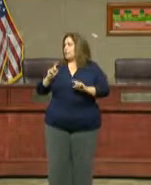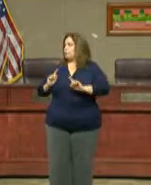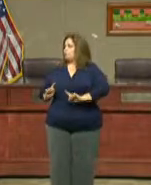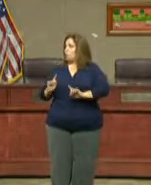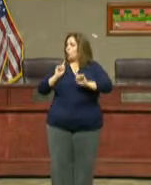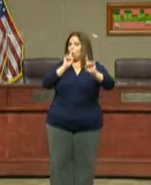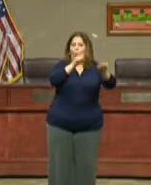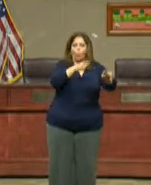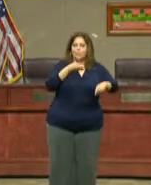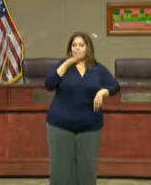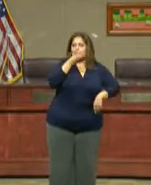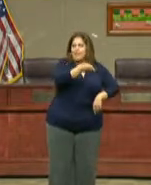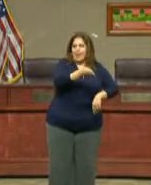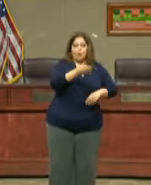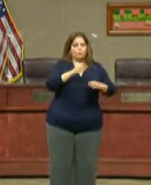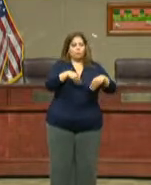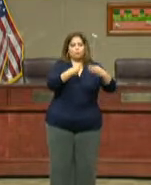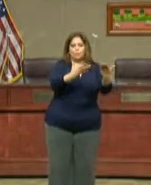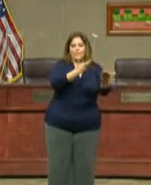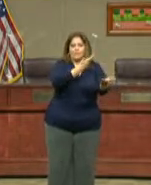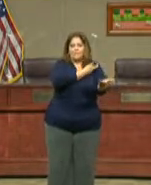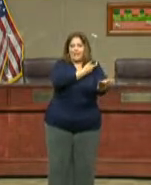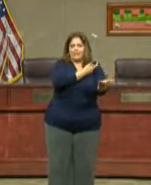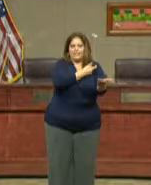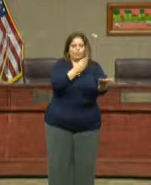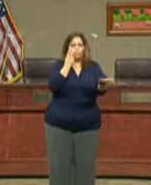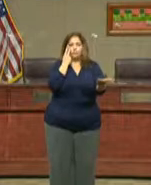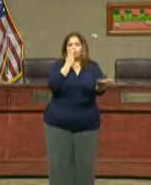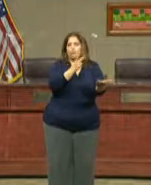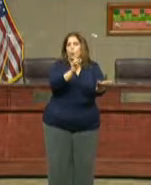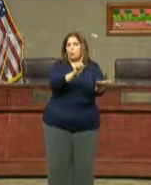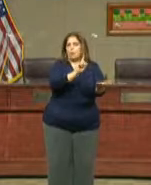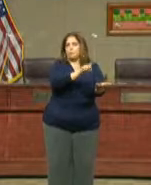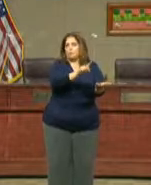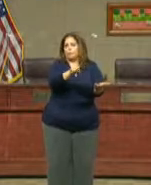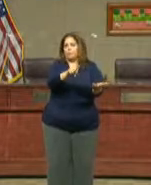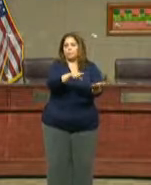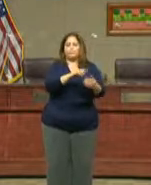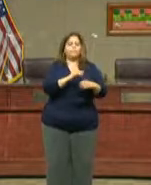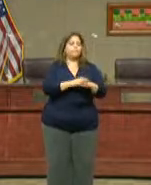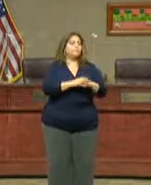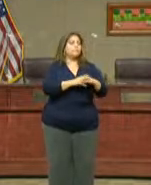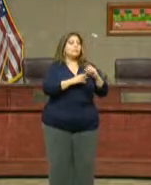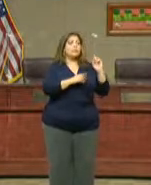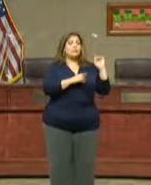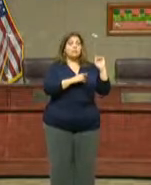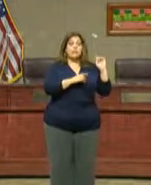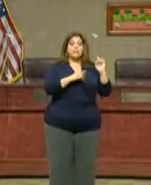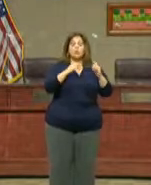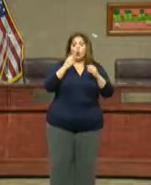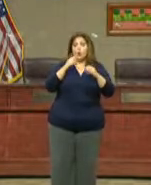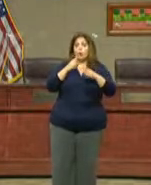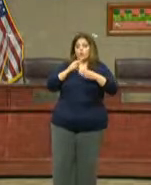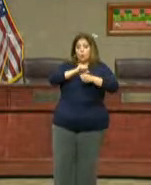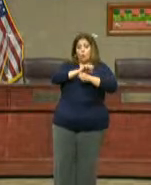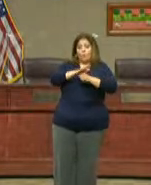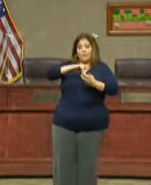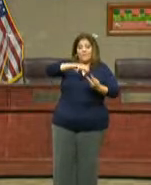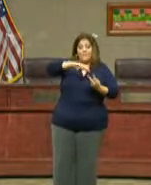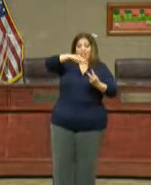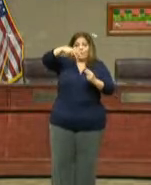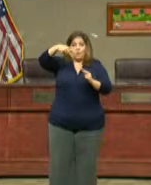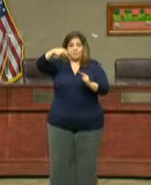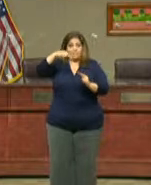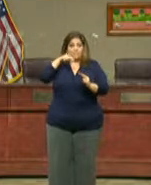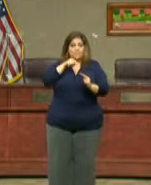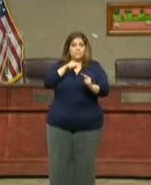this site located? Is it located in this place or that place? Next. These are the variants. We are tracking the variants day by day. They